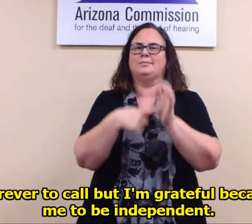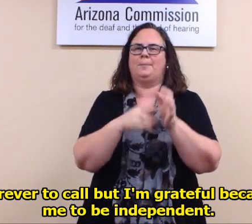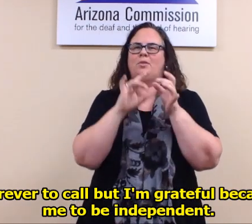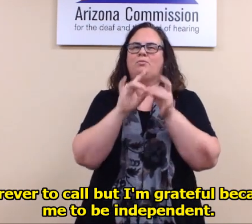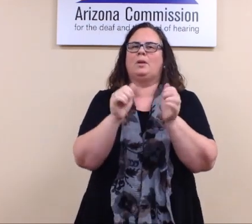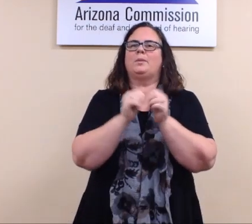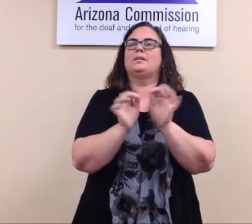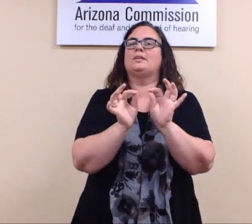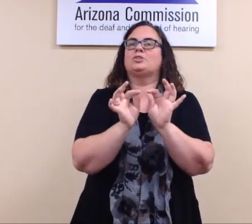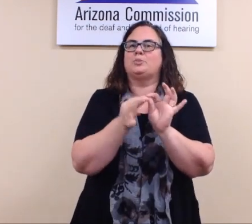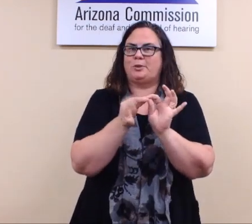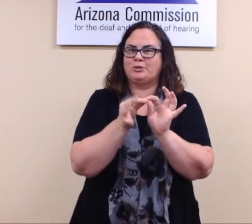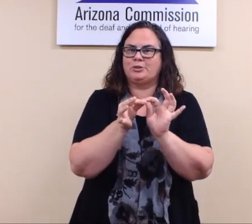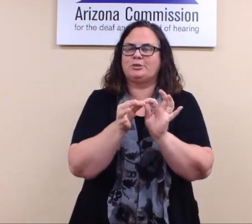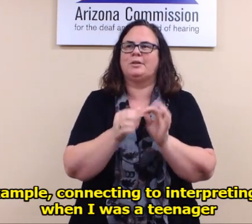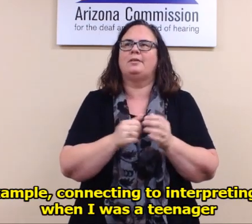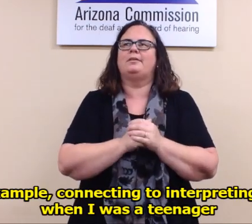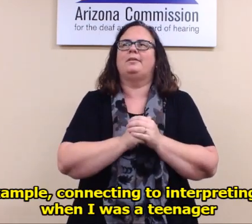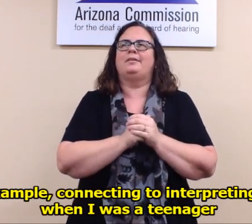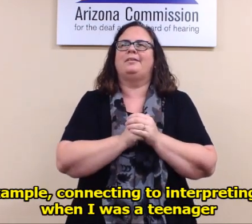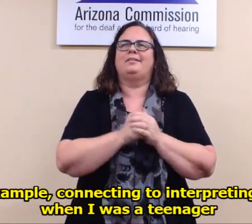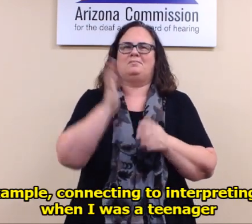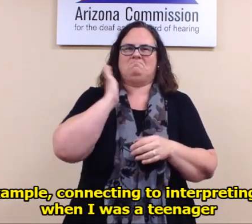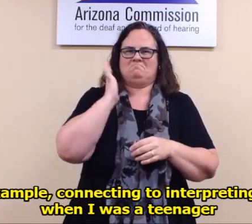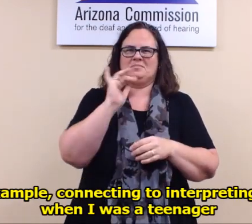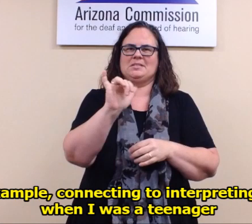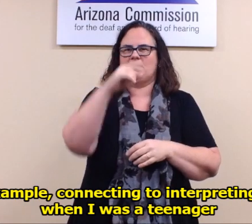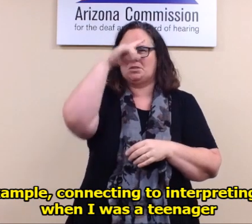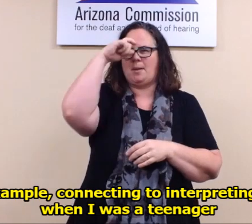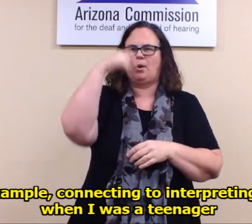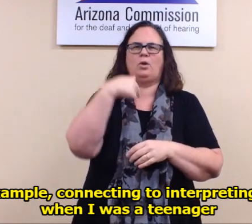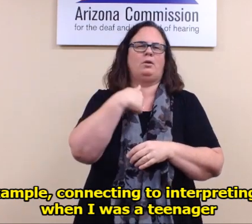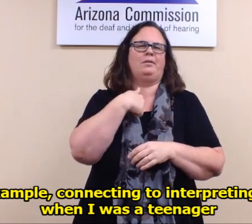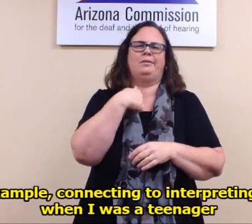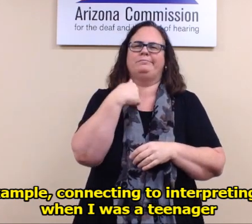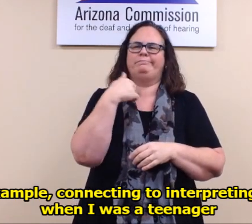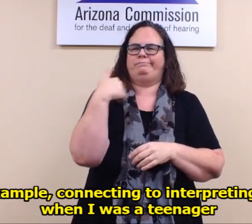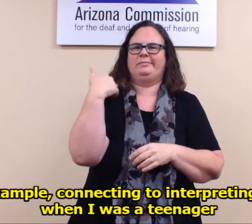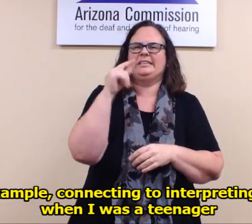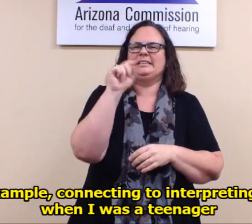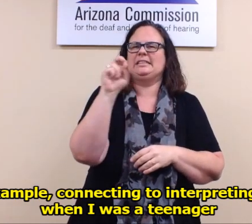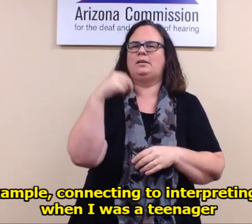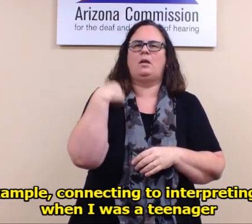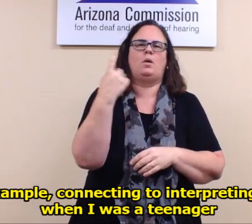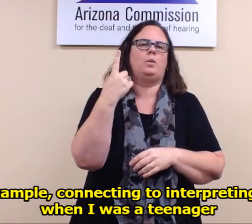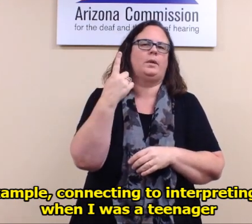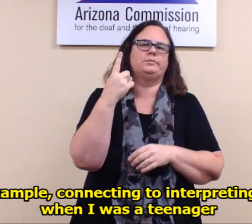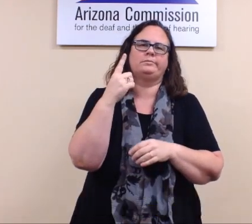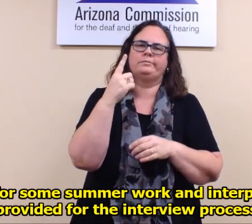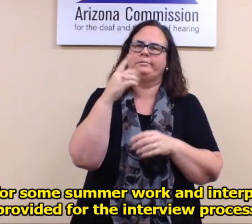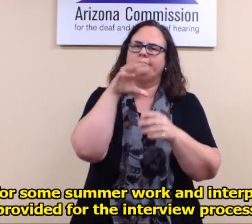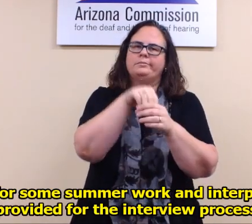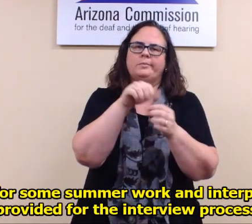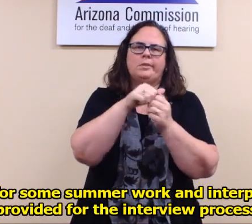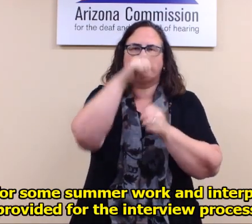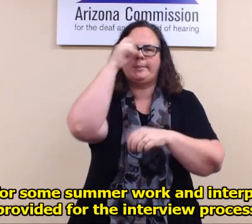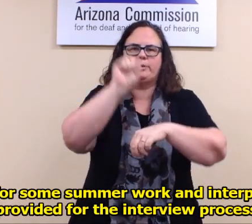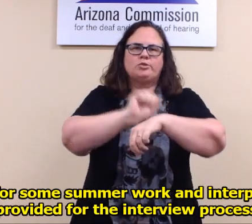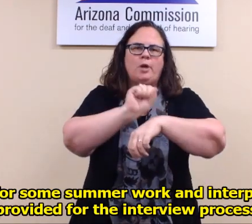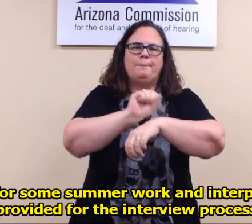independent. Now for an example connected to interpreting. One summer when I was a teenager, I was looking for some summer work.